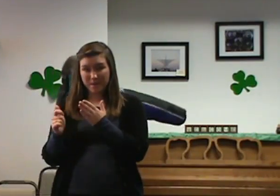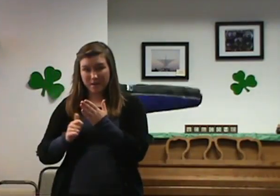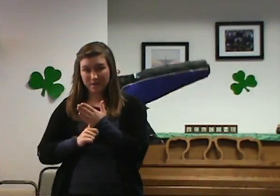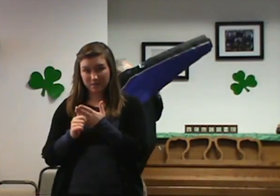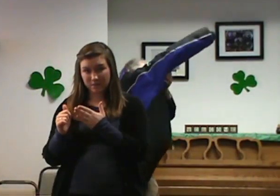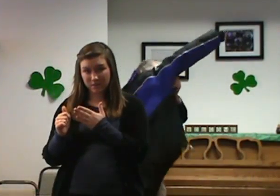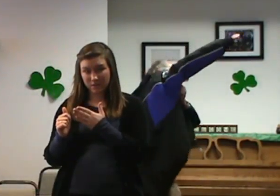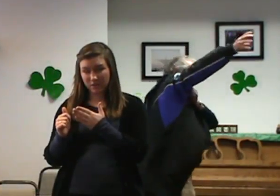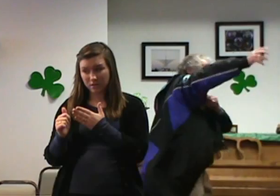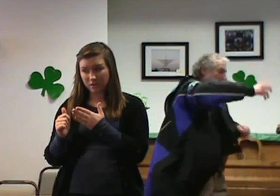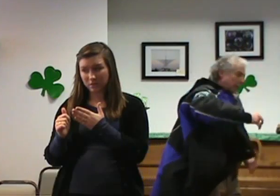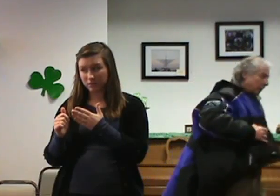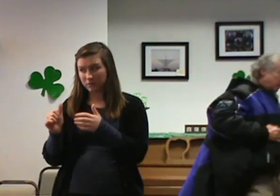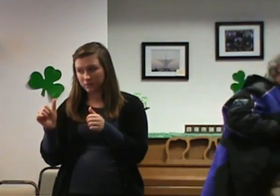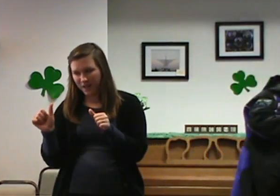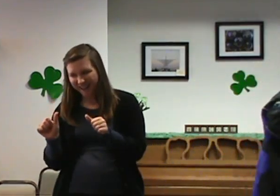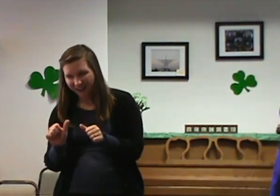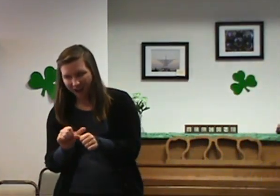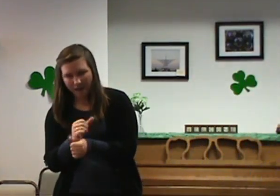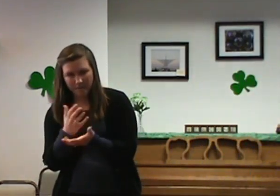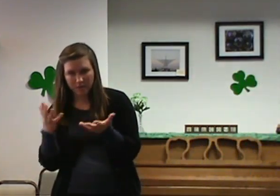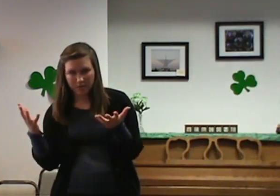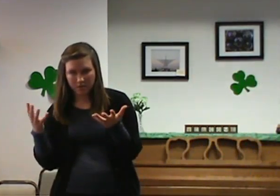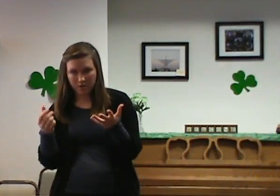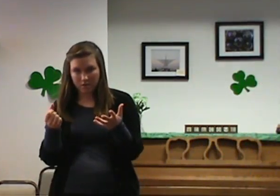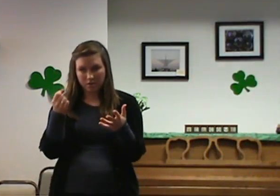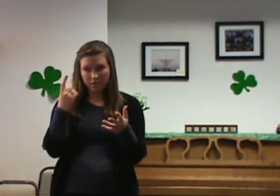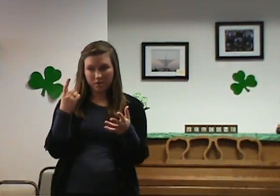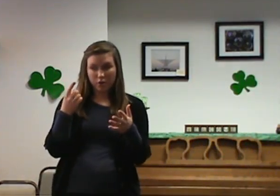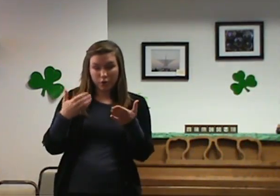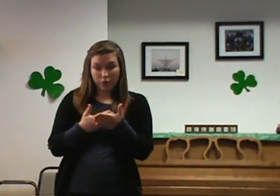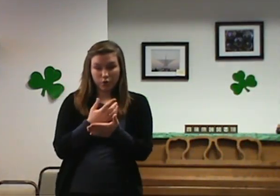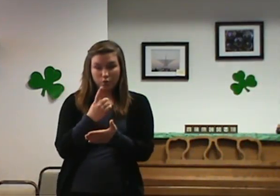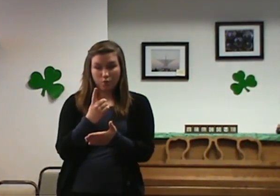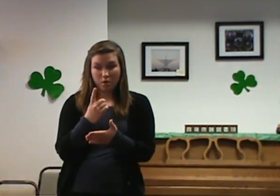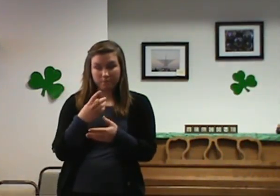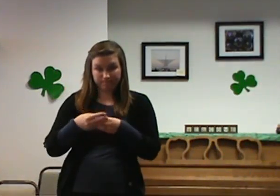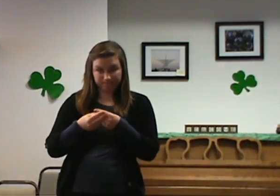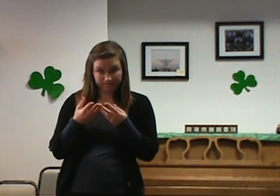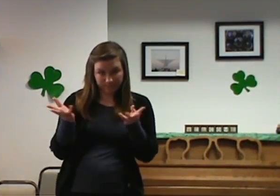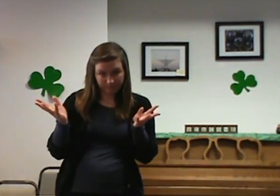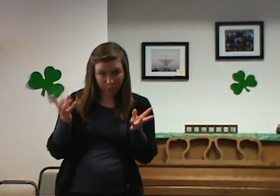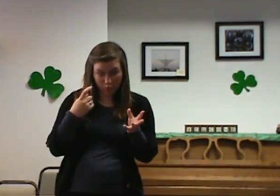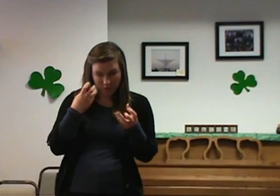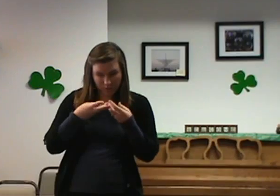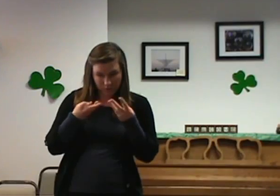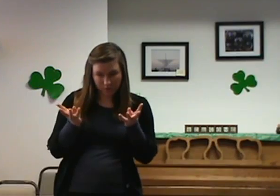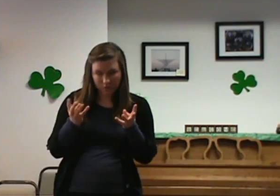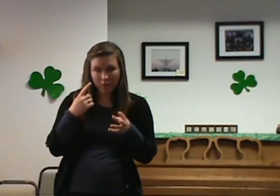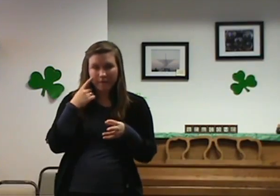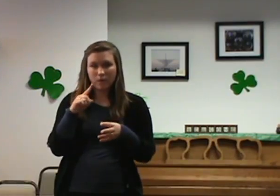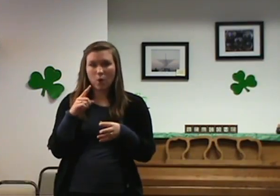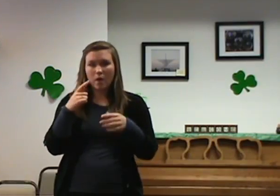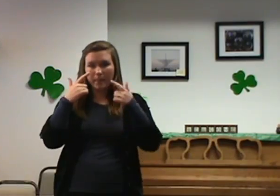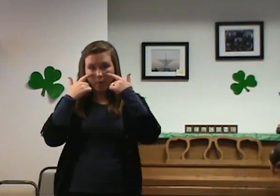just the low vision products. So I brought a few of those along. You have more magnifiers than this here, so don't